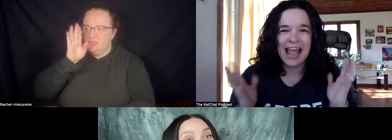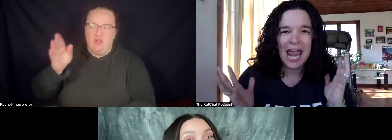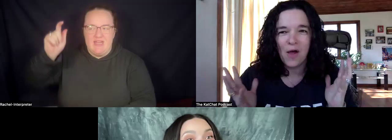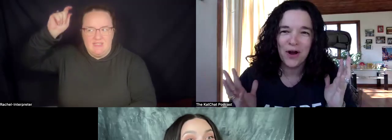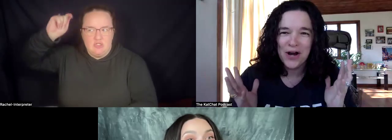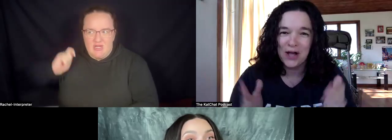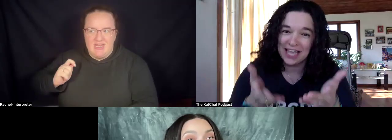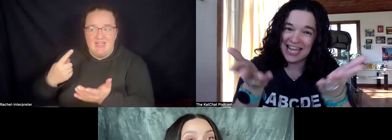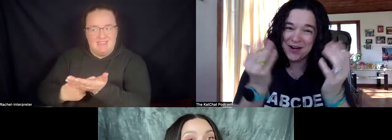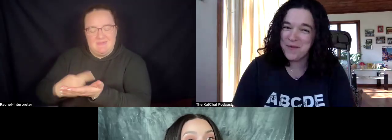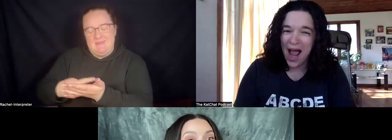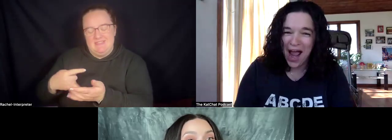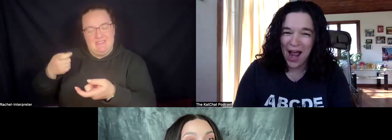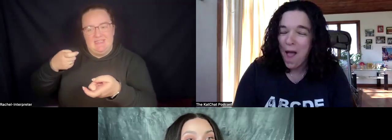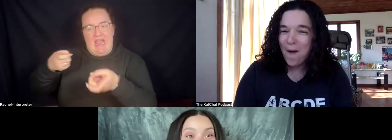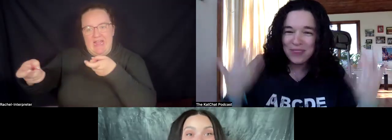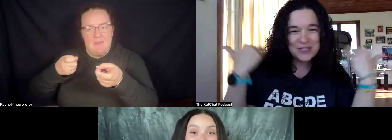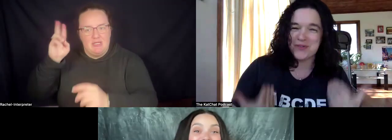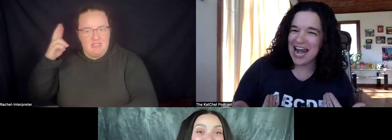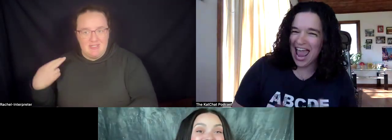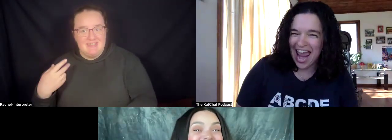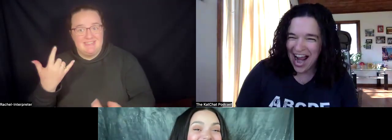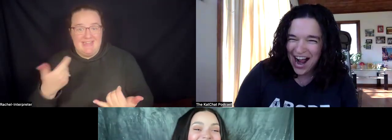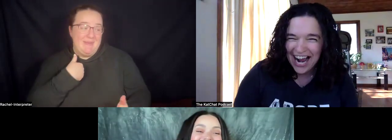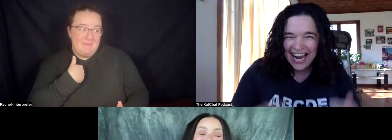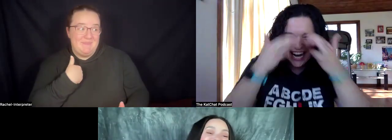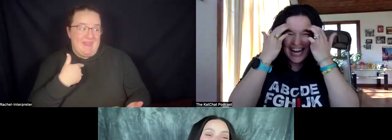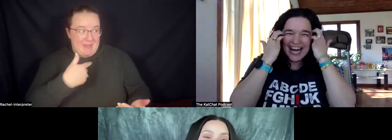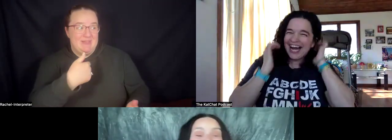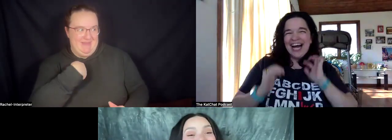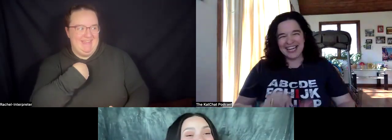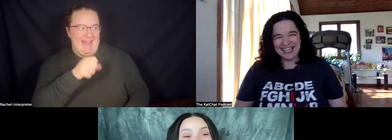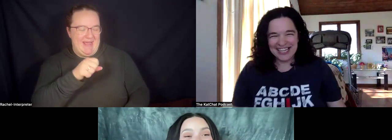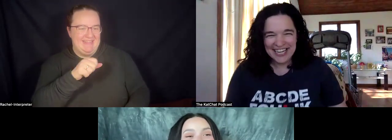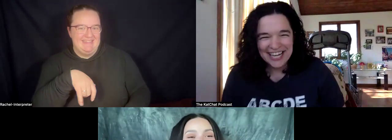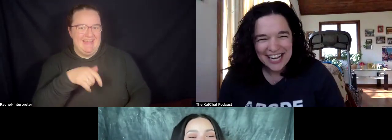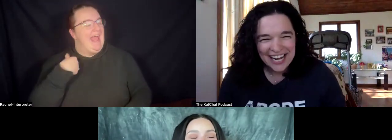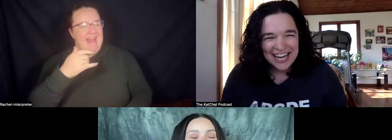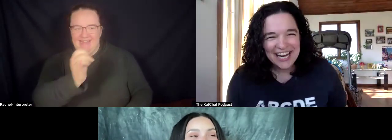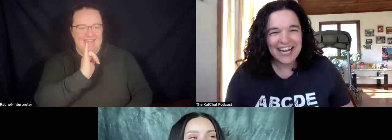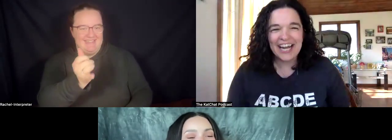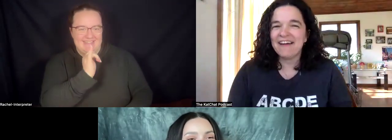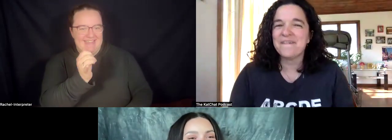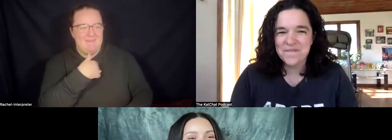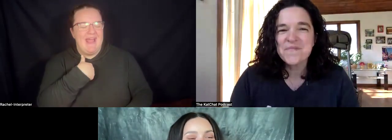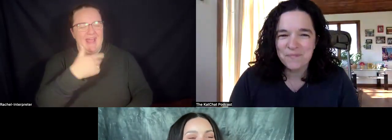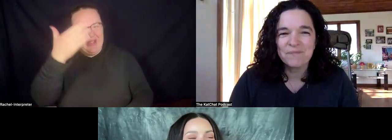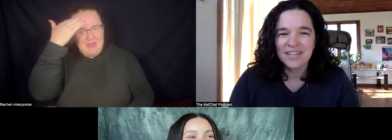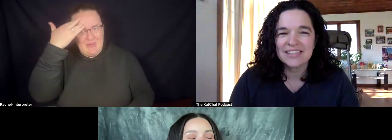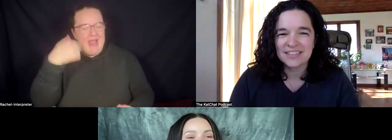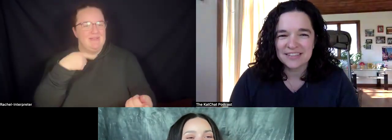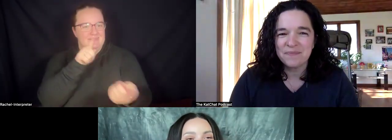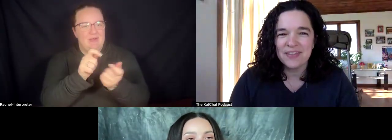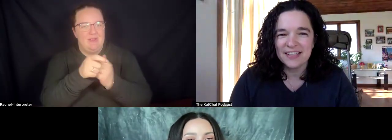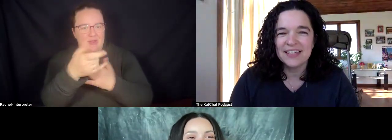sometimes I can't handle the curls. And here you are. That was me. I did the same. I knew that I was meeting with you